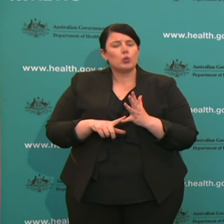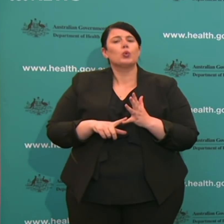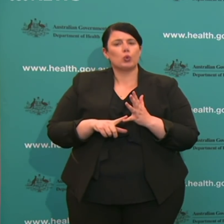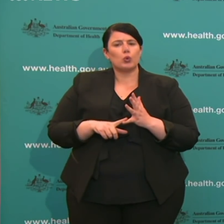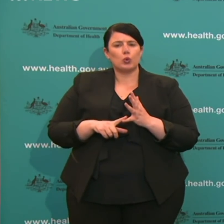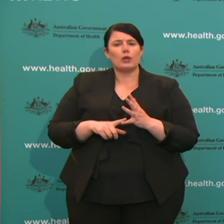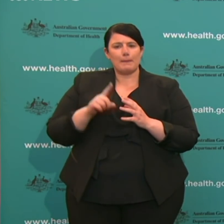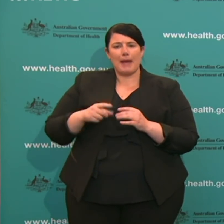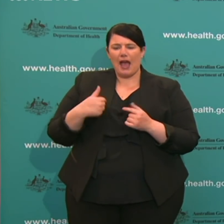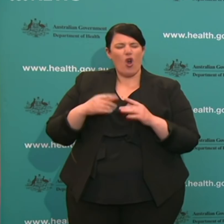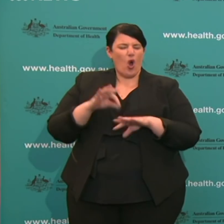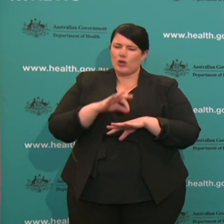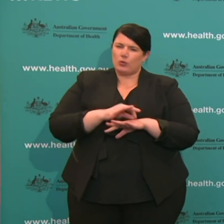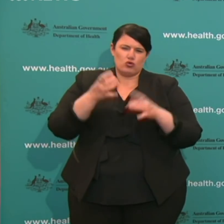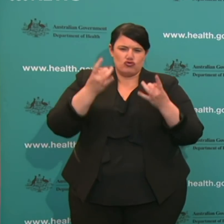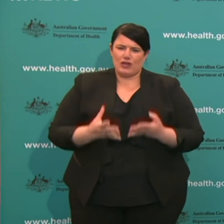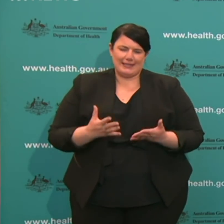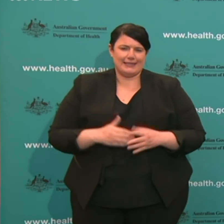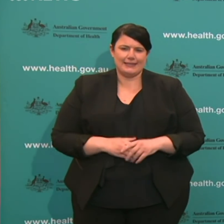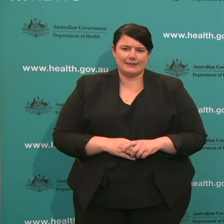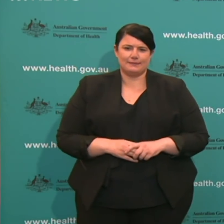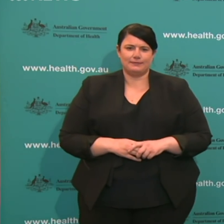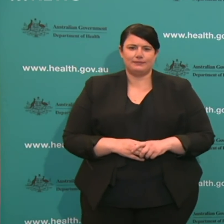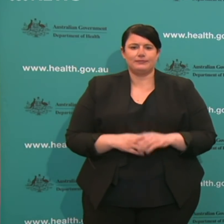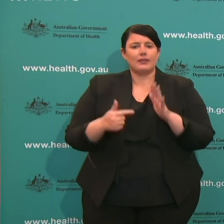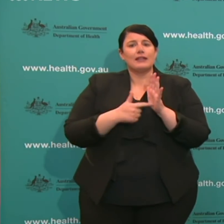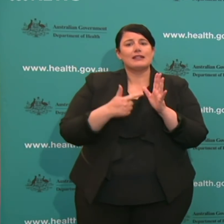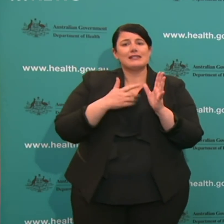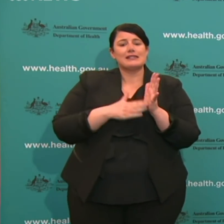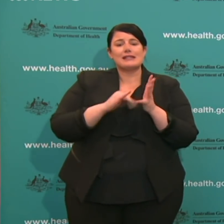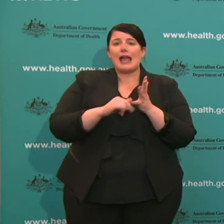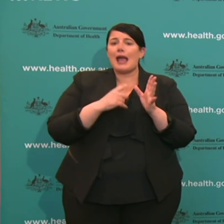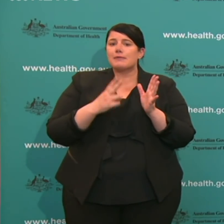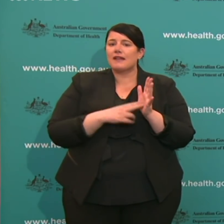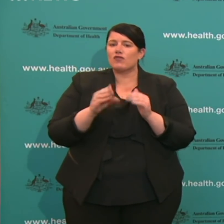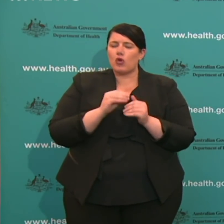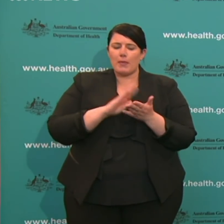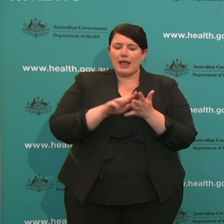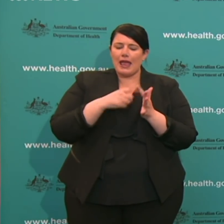the system's capacity at the moment to deal with. Tamsin from the Herald Sun.